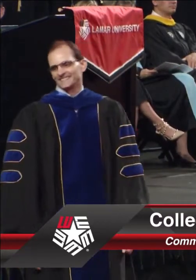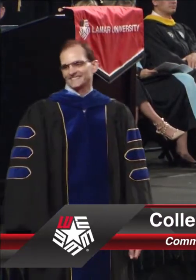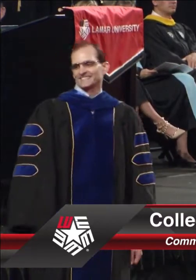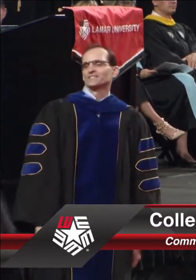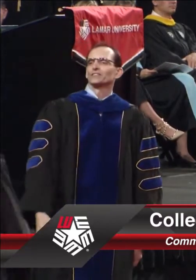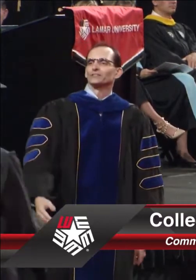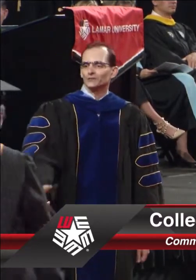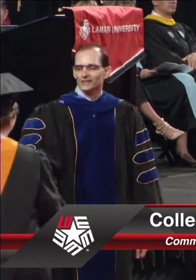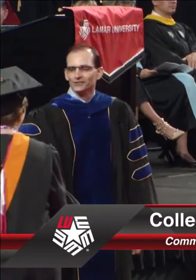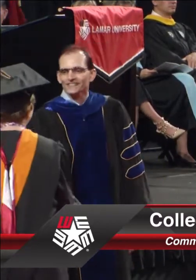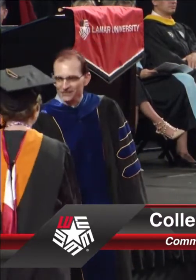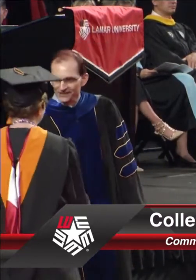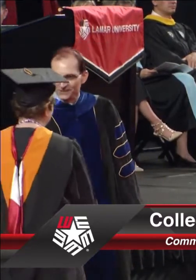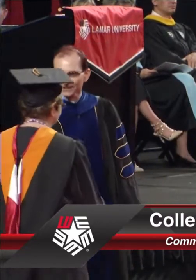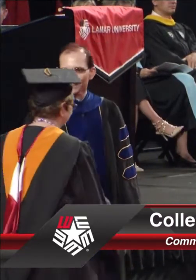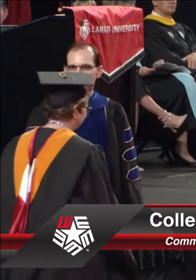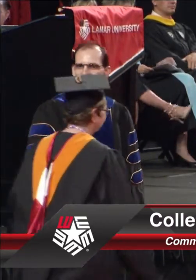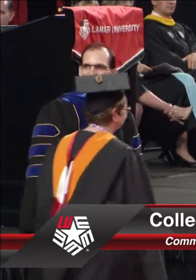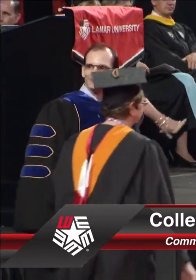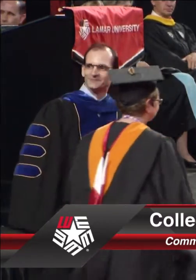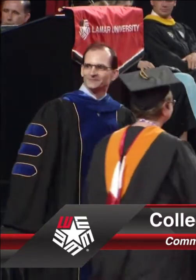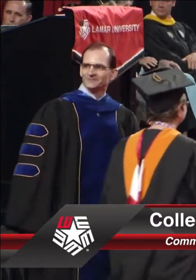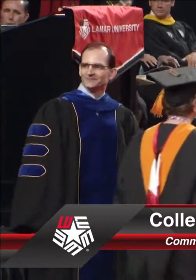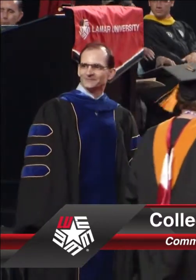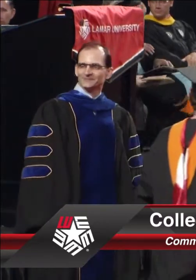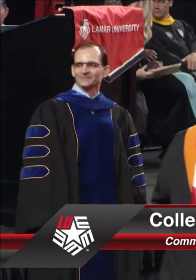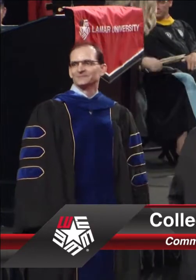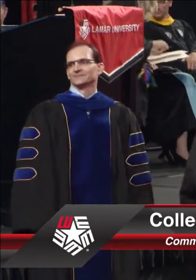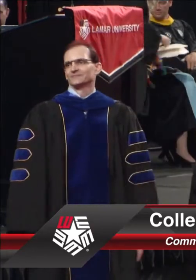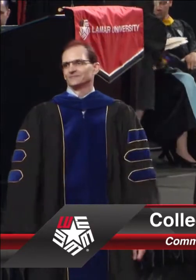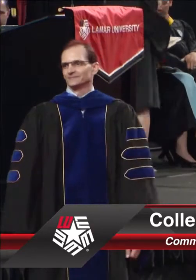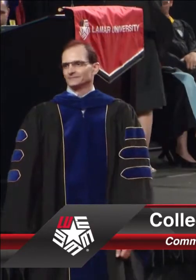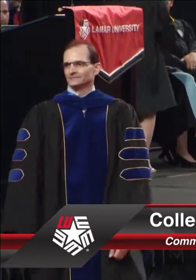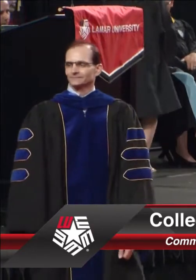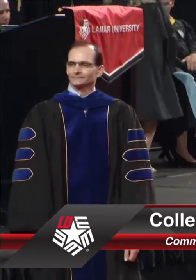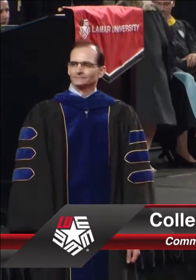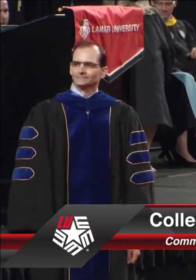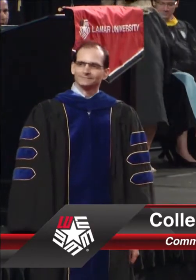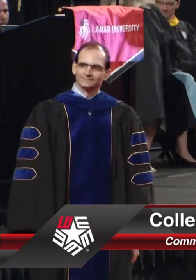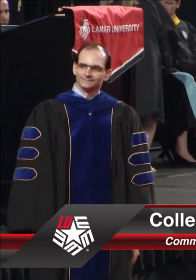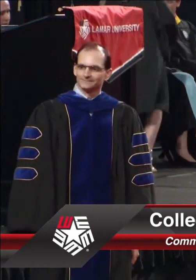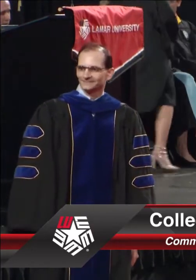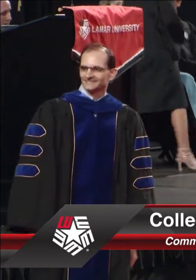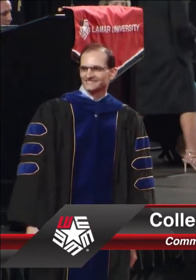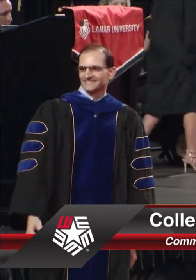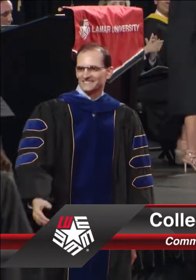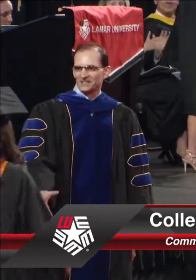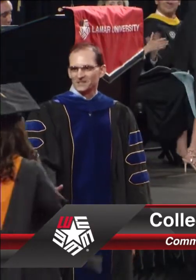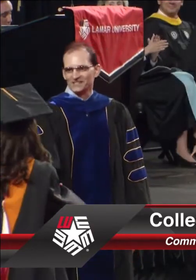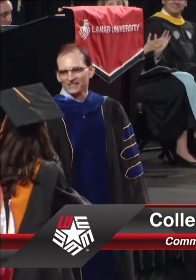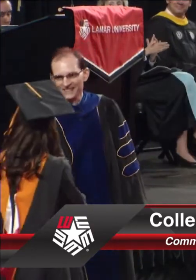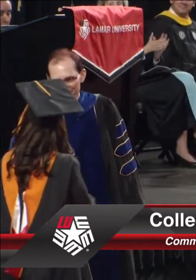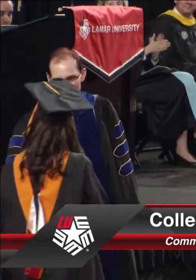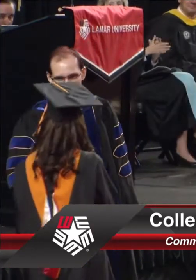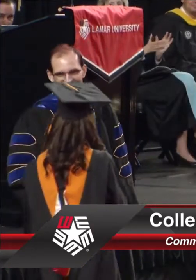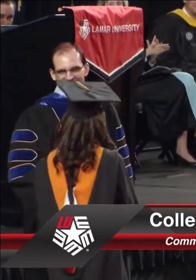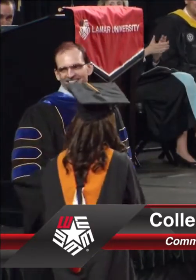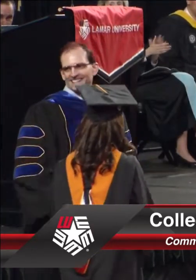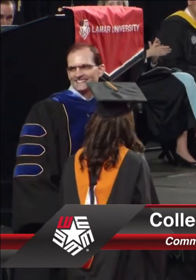Master of Public Administration, Megan Bradley Taft Collins,